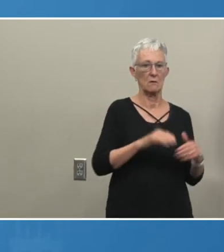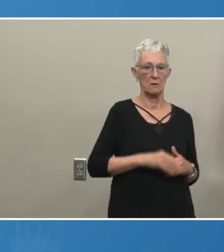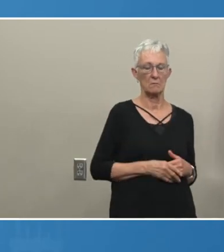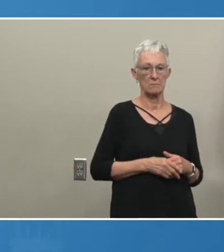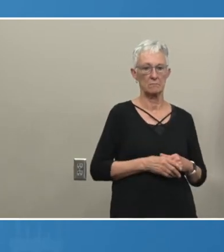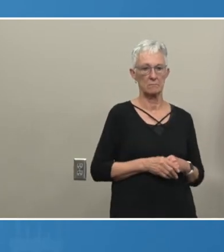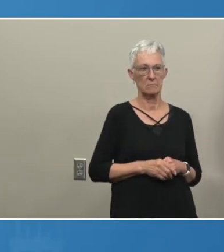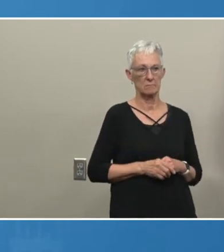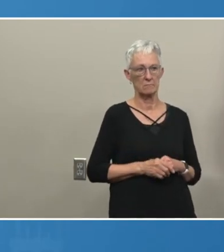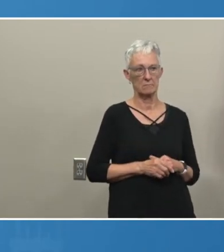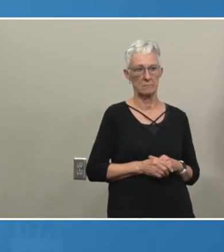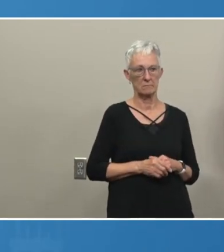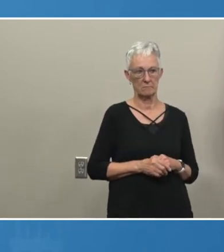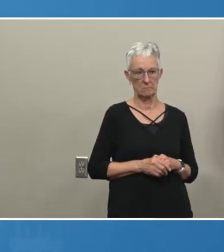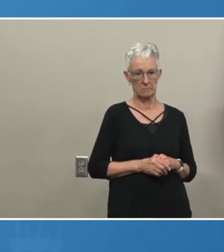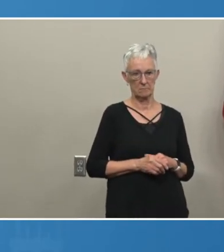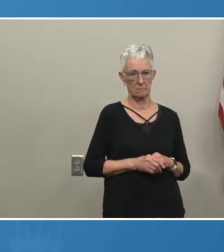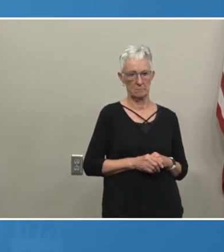in the afternoon.